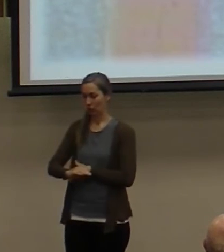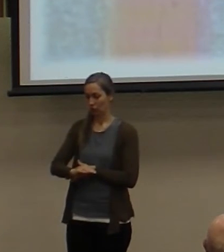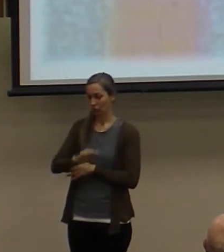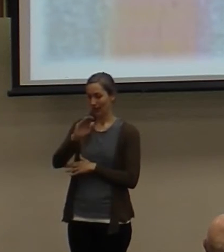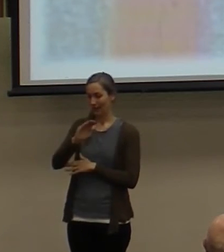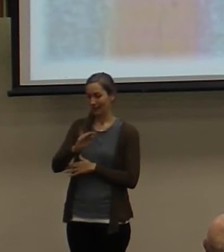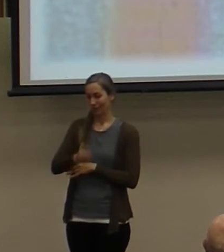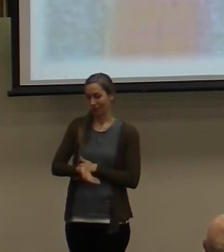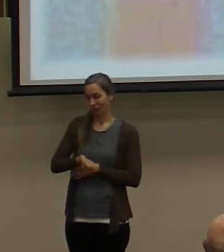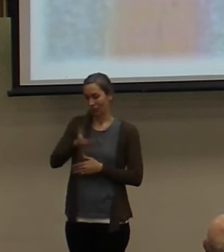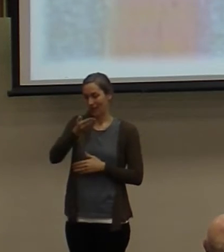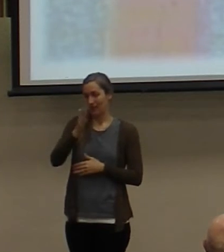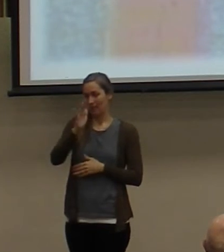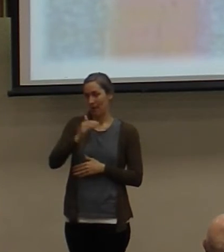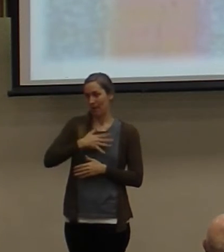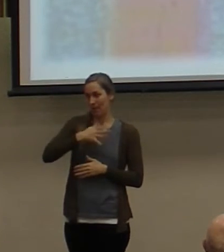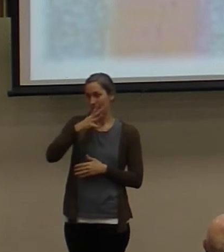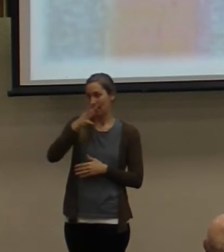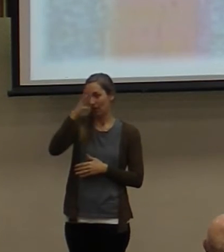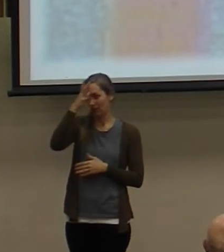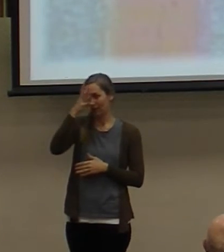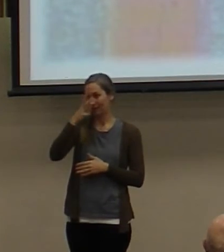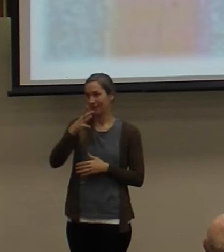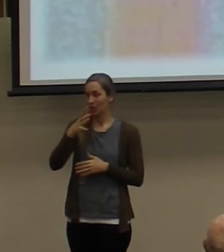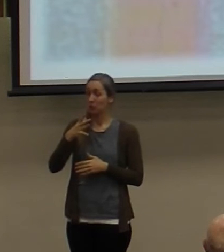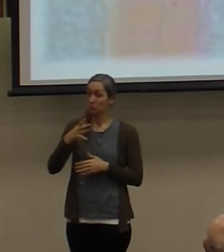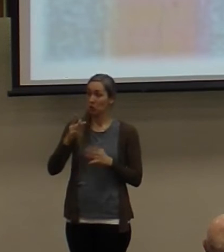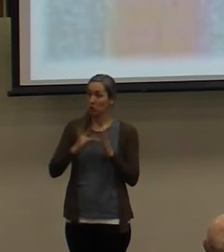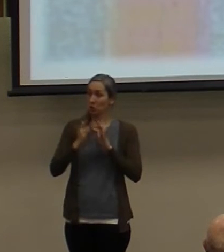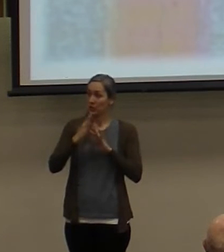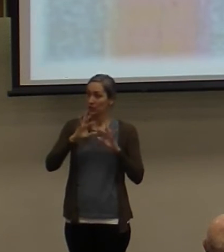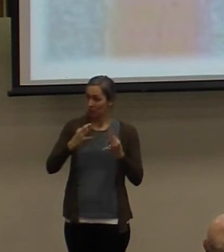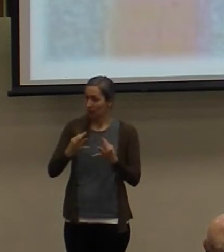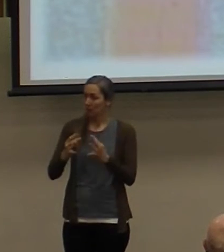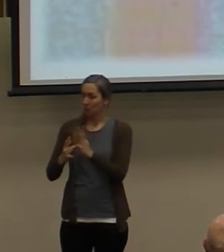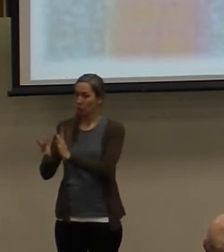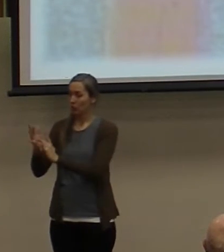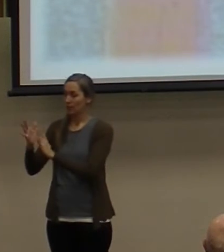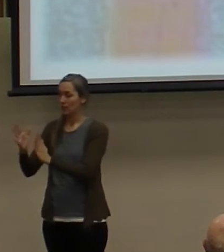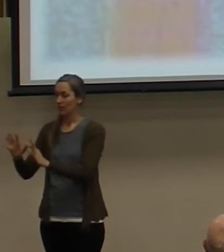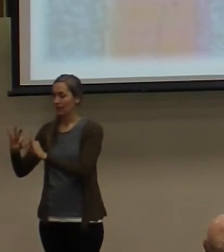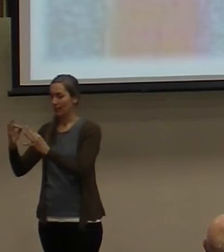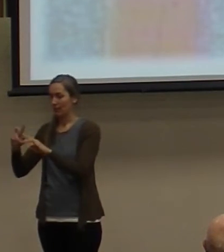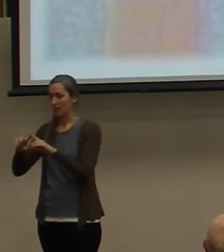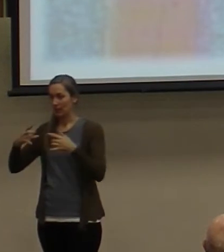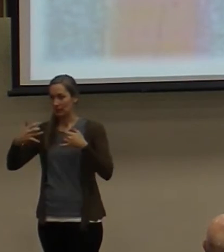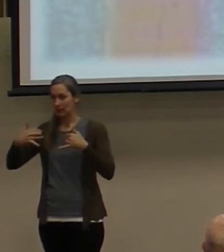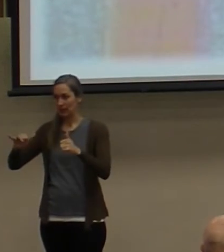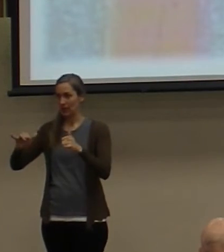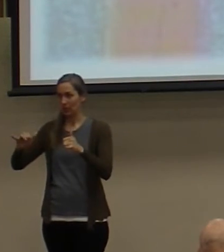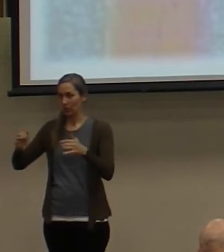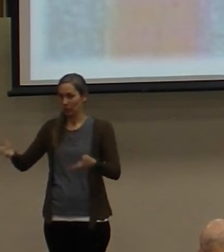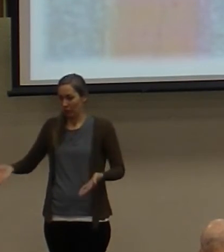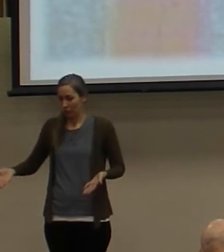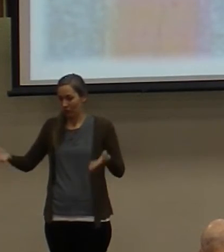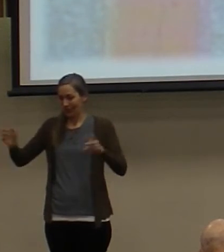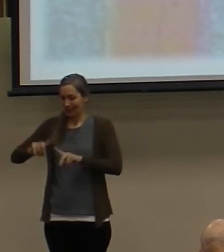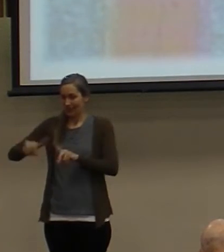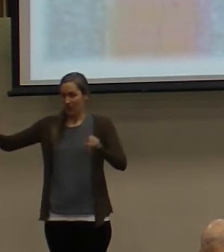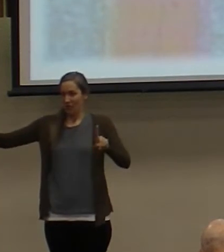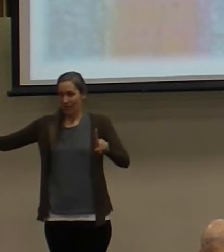differently. And so when you come together, you bring to your marriage this mix of personalities